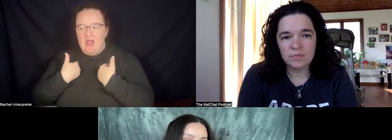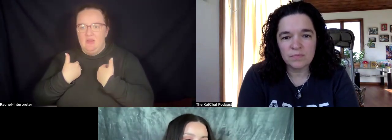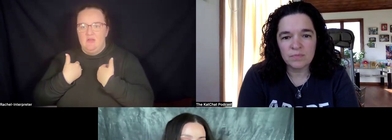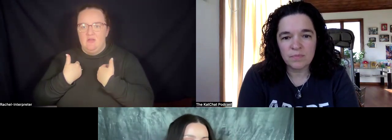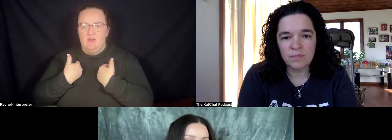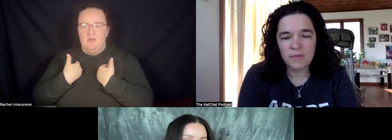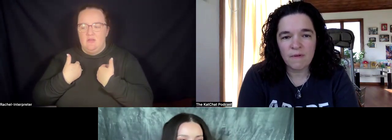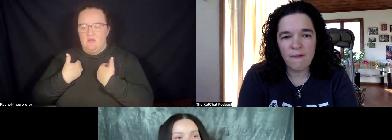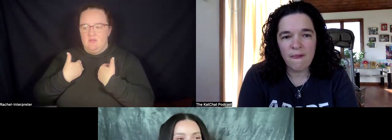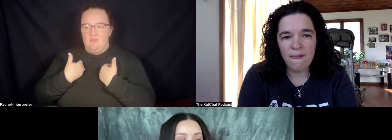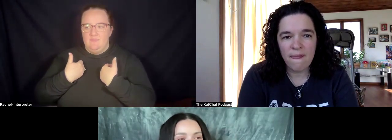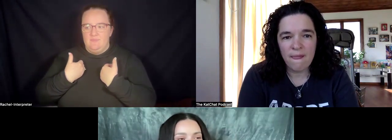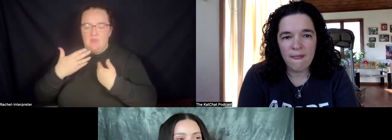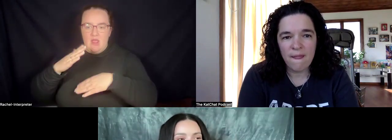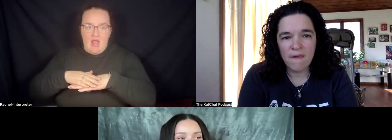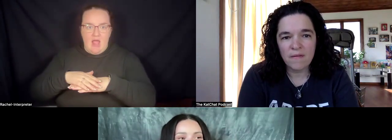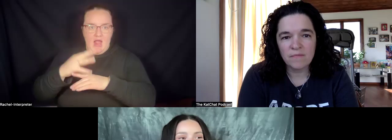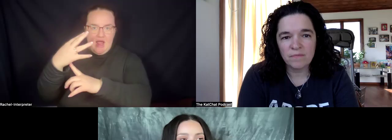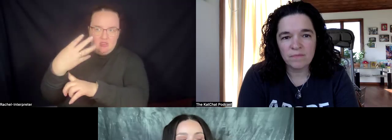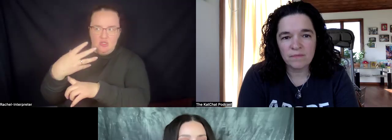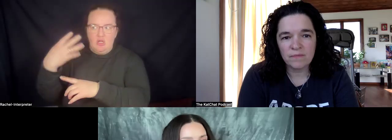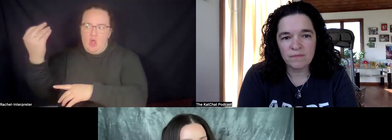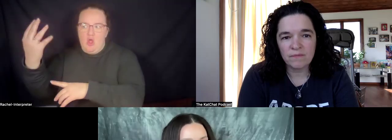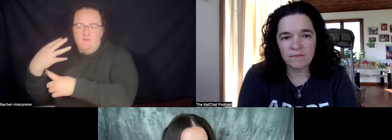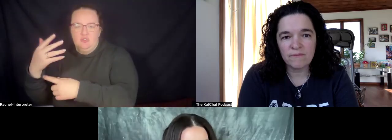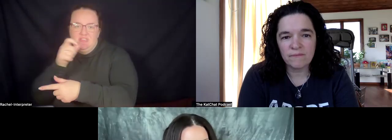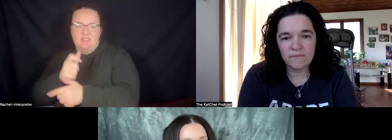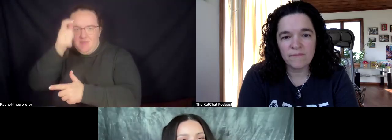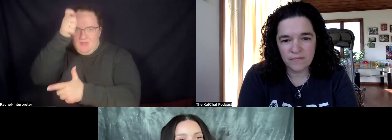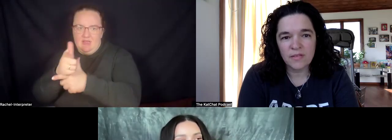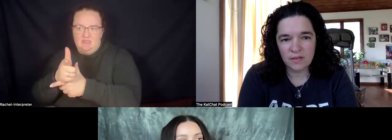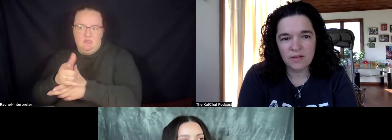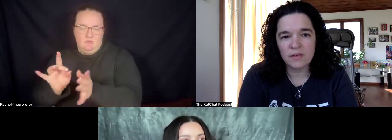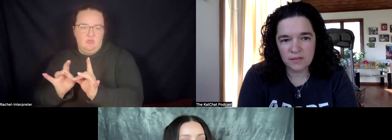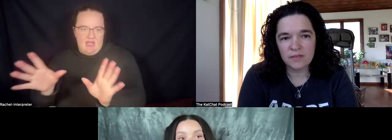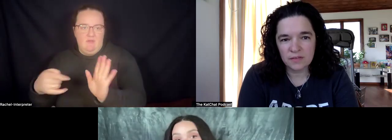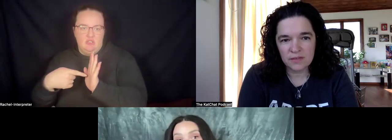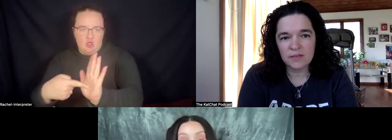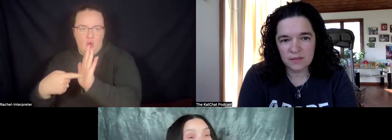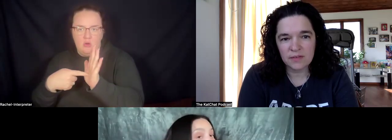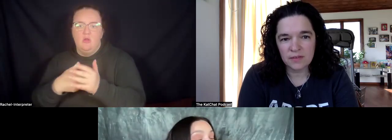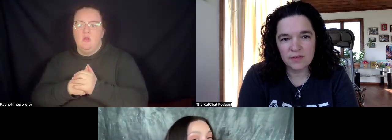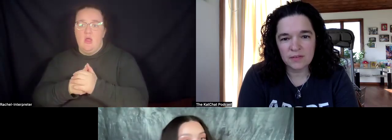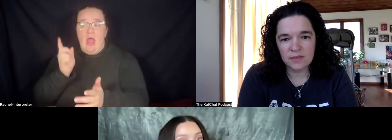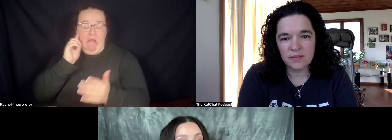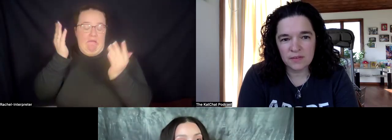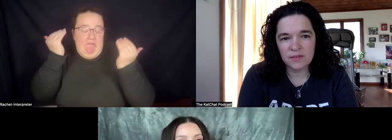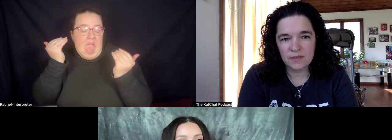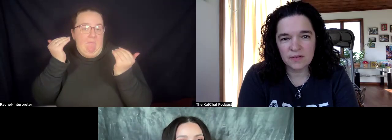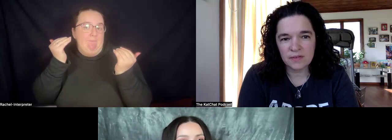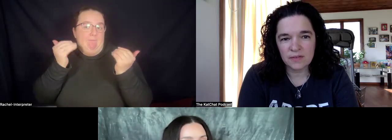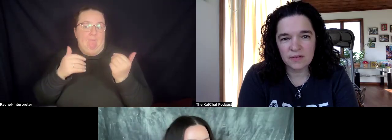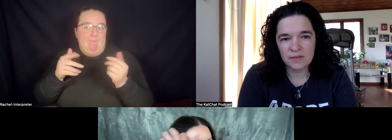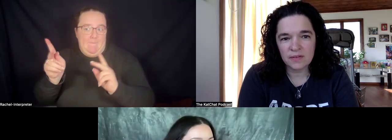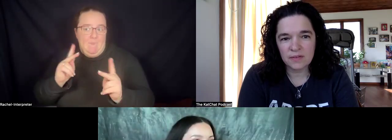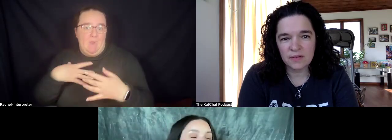off screen and on screen siblings, I think really permeated through the work. And I hope it was well